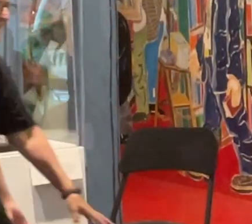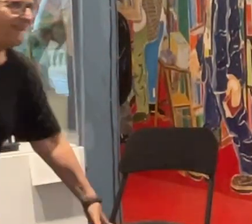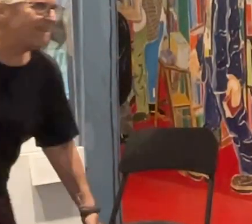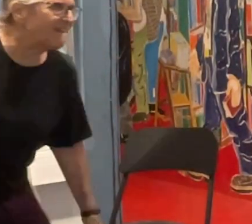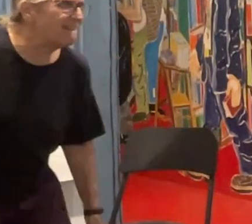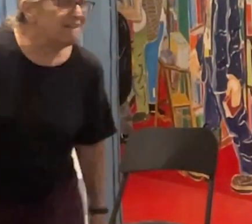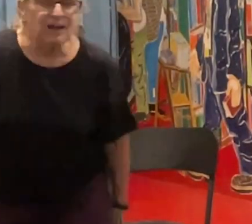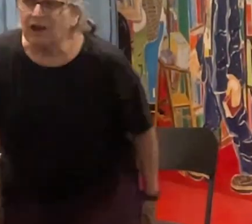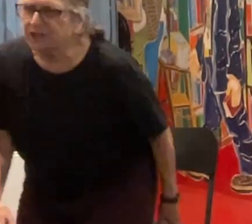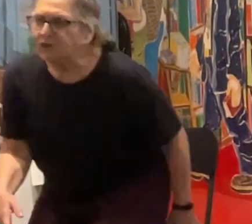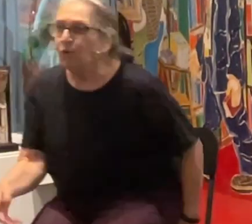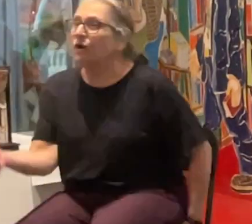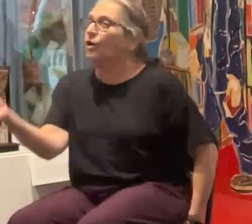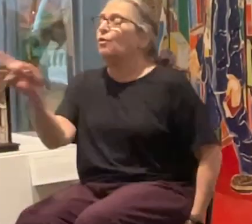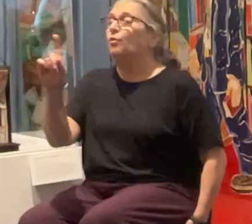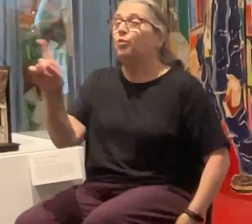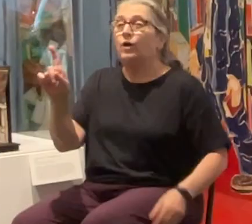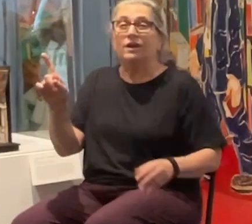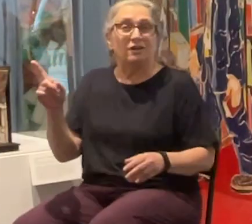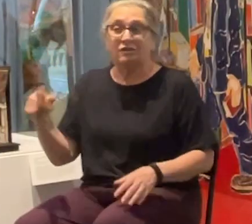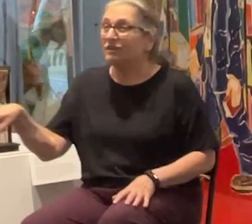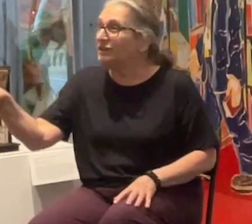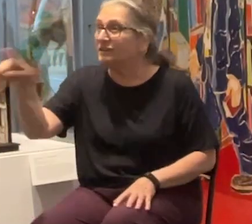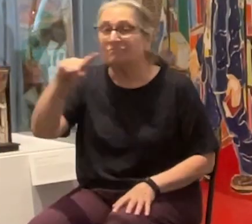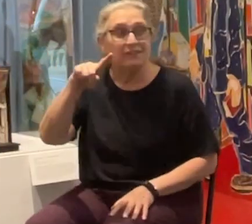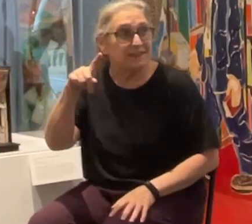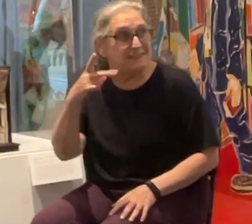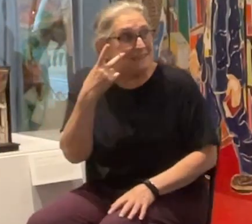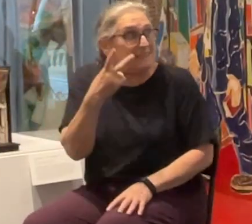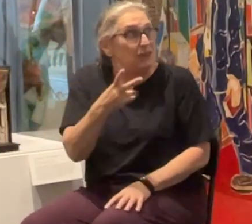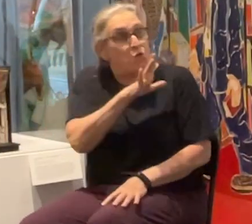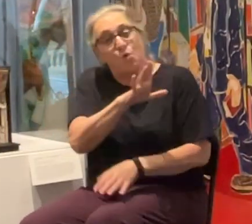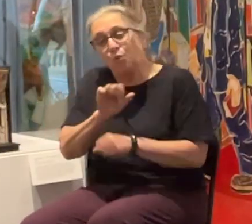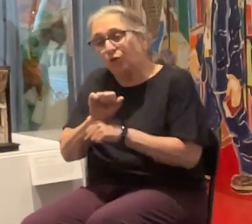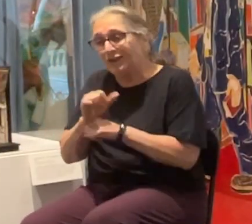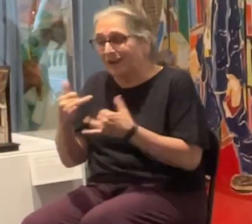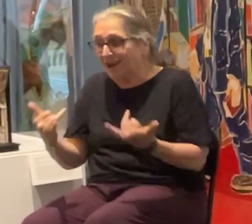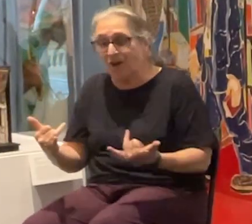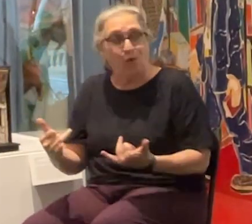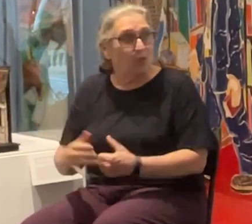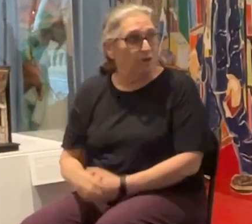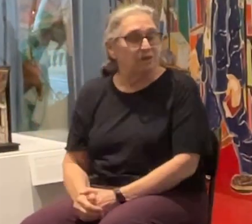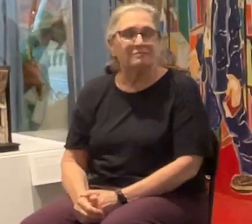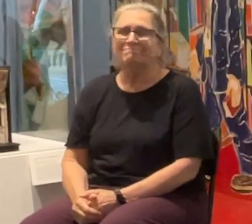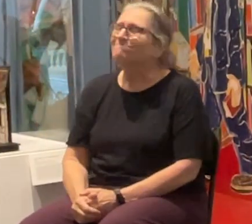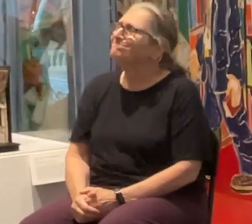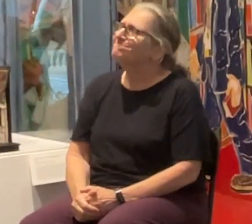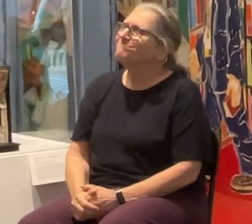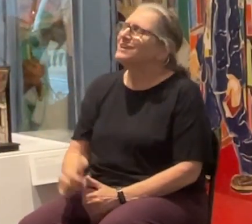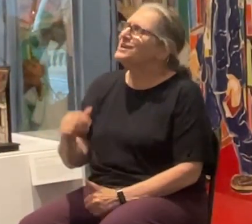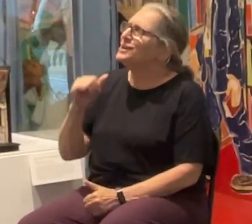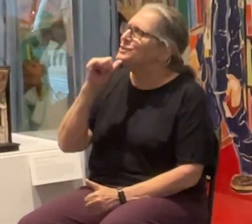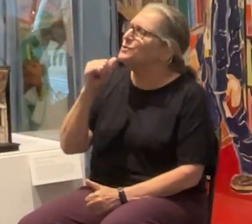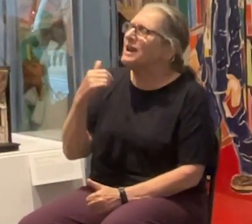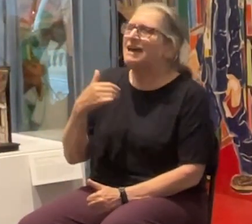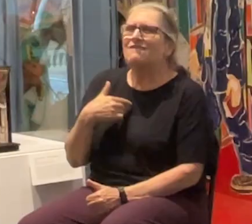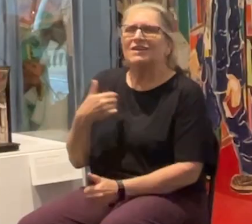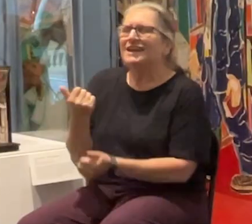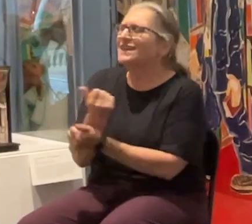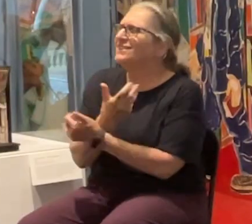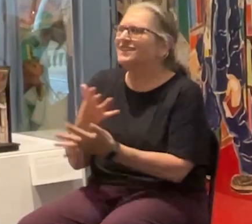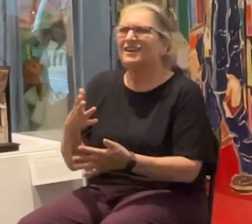see your work right now? What will they see? What is it about? I don't think I have anything up on view right